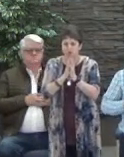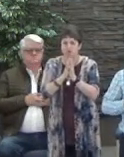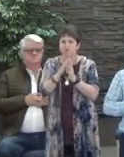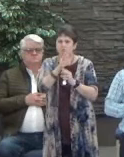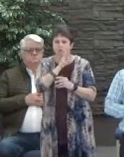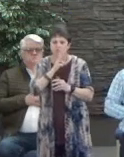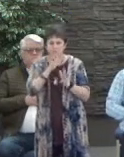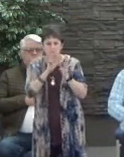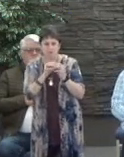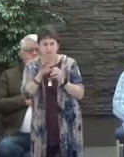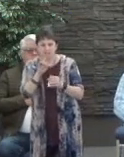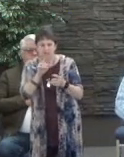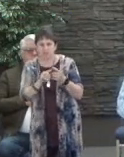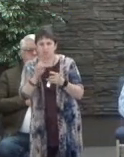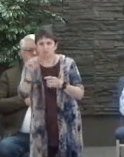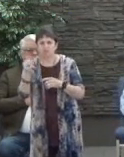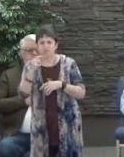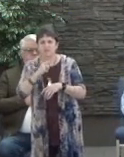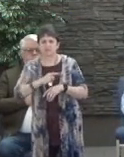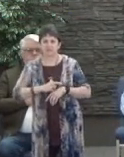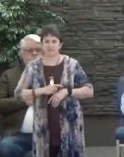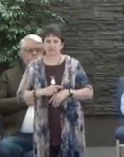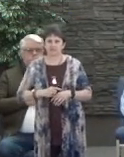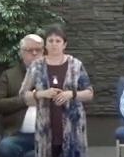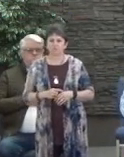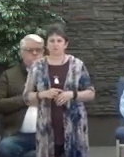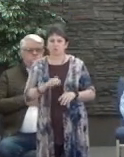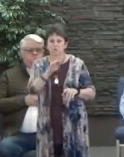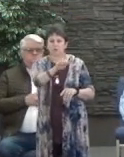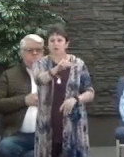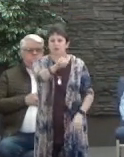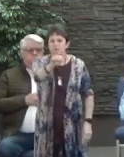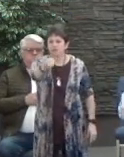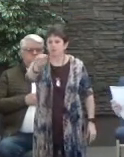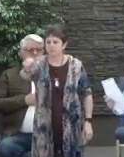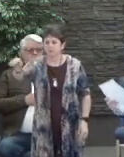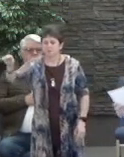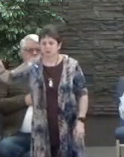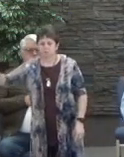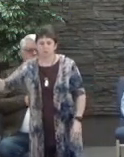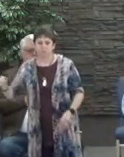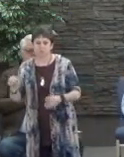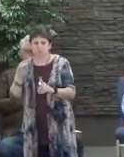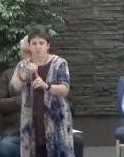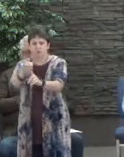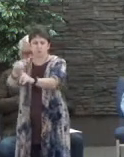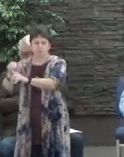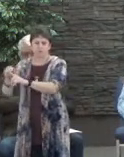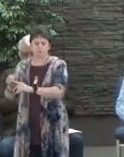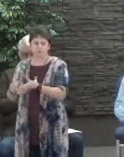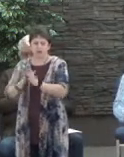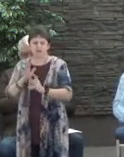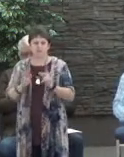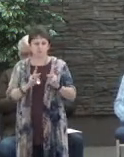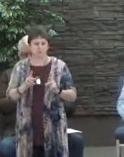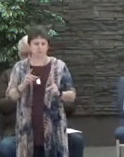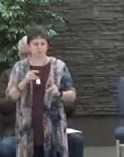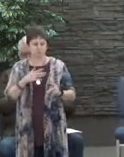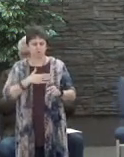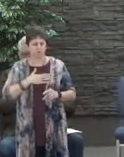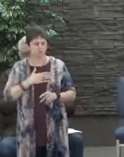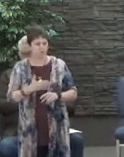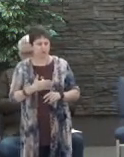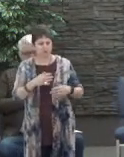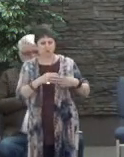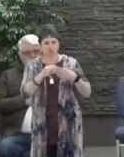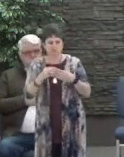triplets meeting 8 to 10 days. We're going to be tapping some shoulders in the very near future to ask people if they might be willing